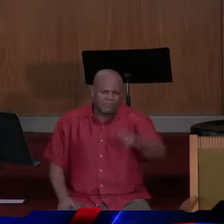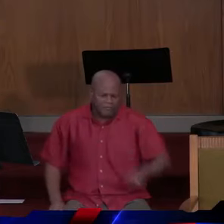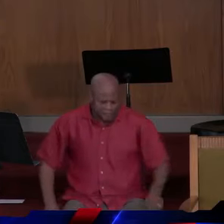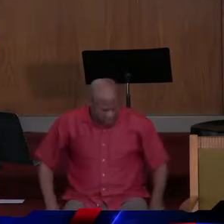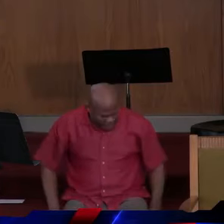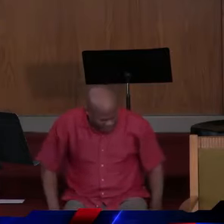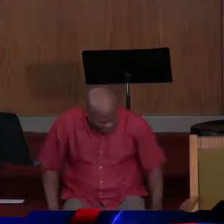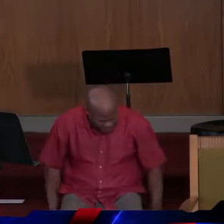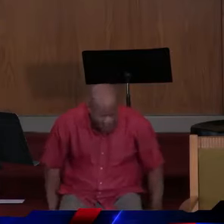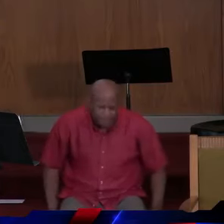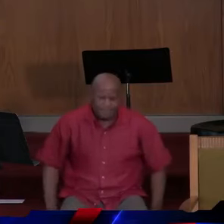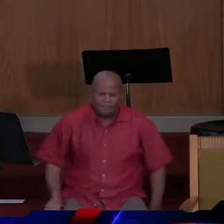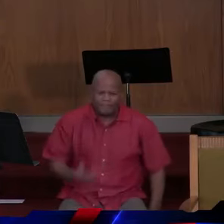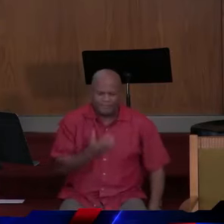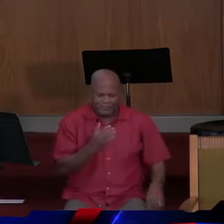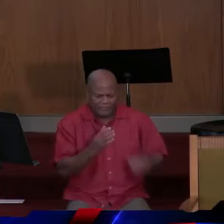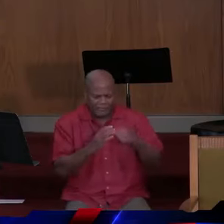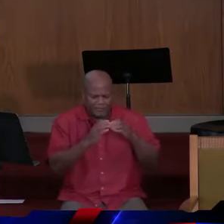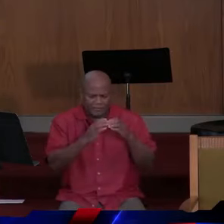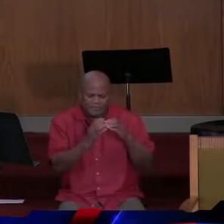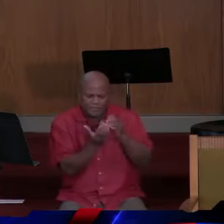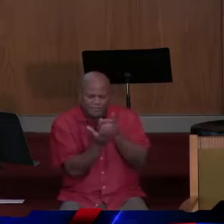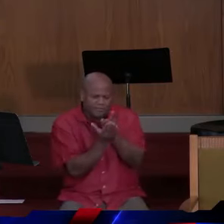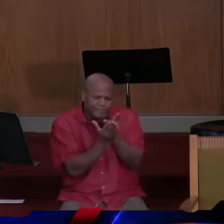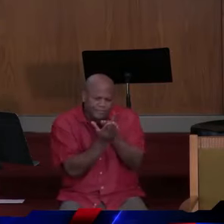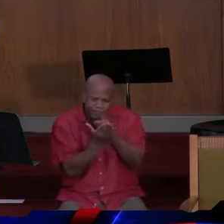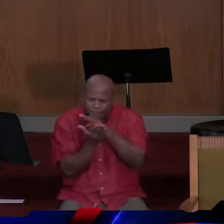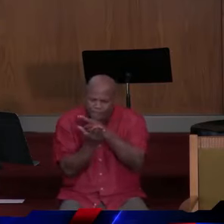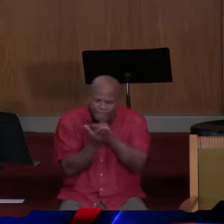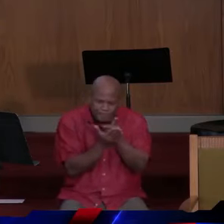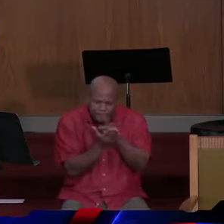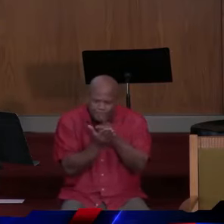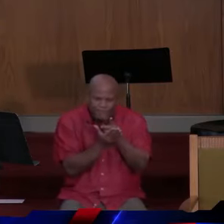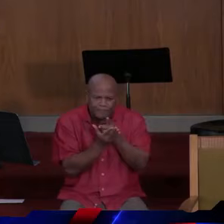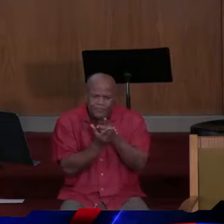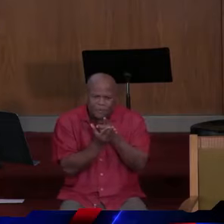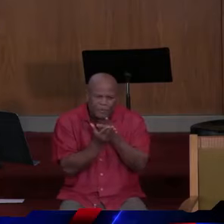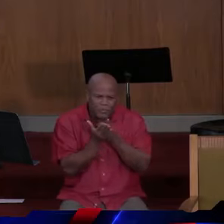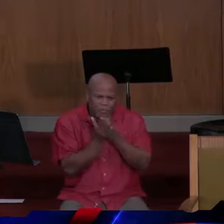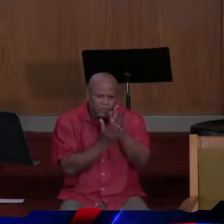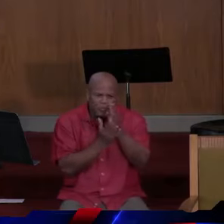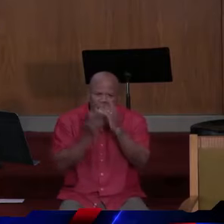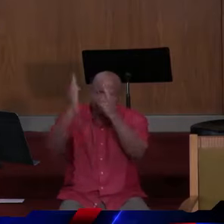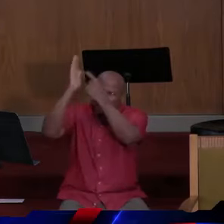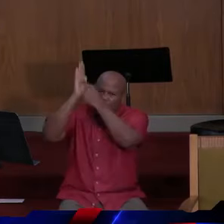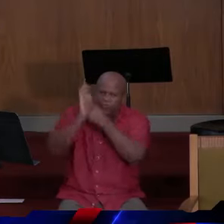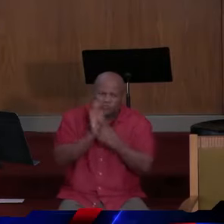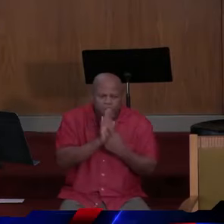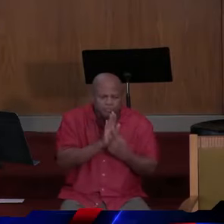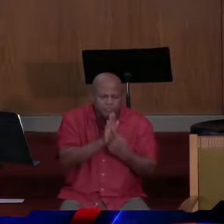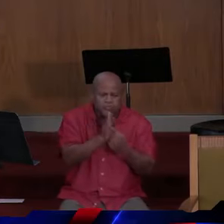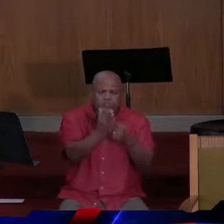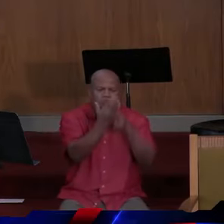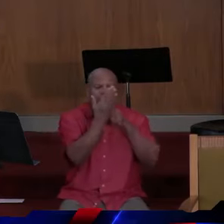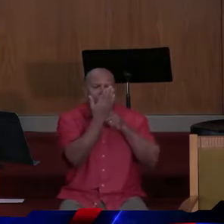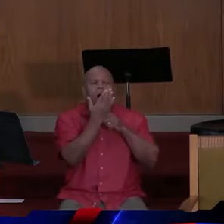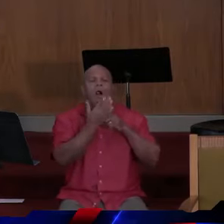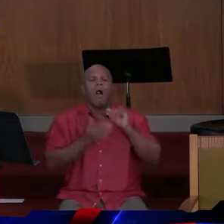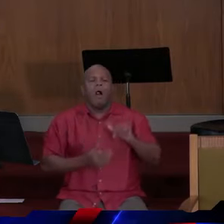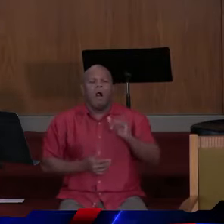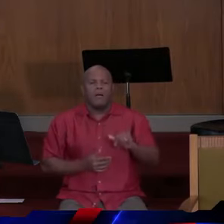It's recalibration through the revelation. There's preservation through the abiding presence of God. There